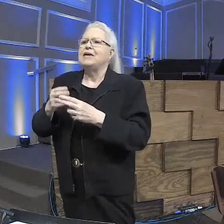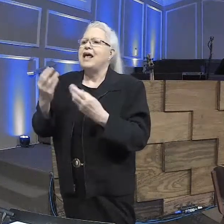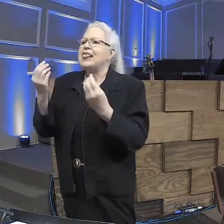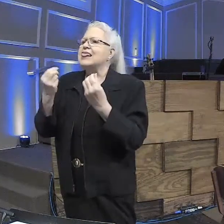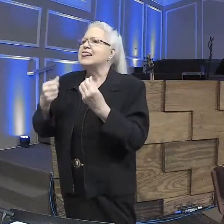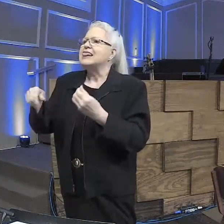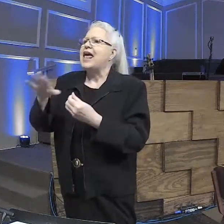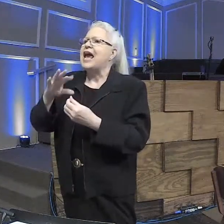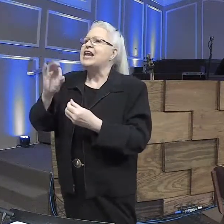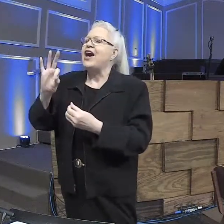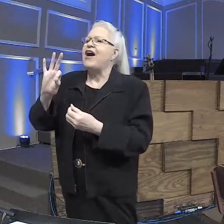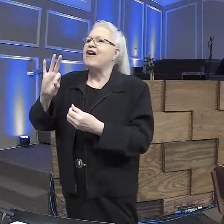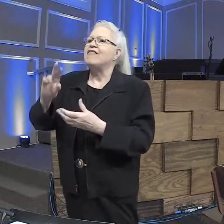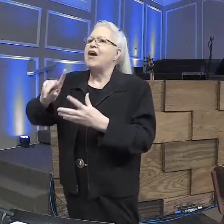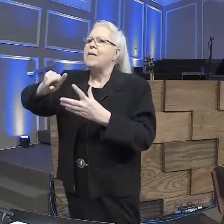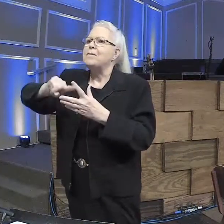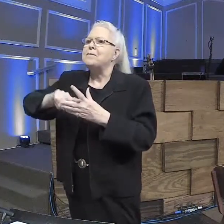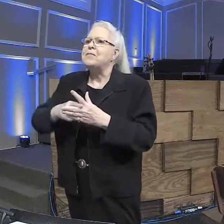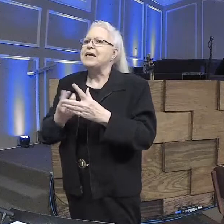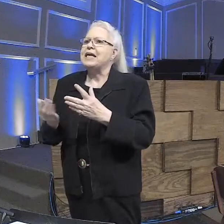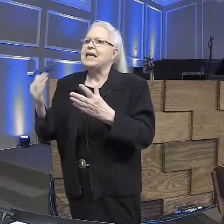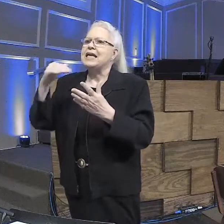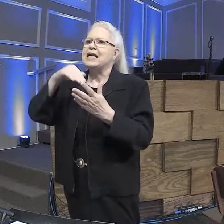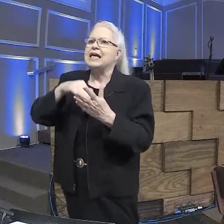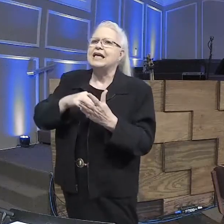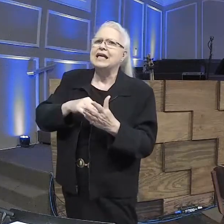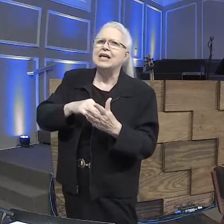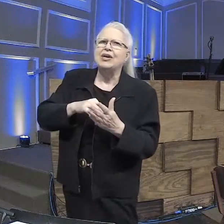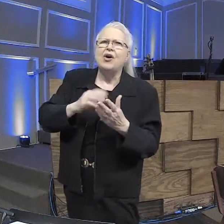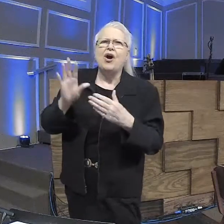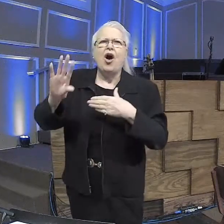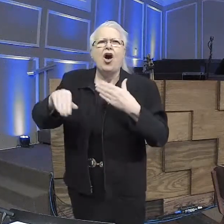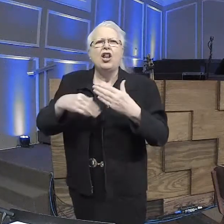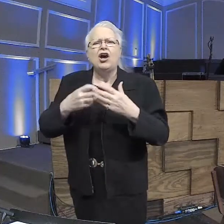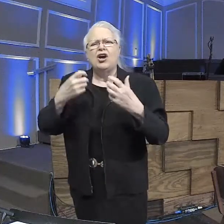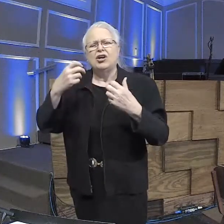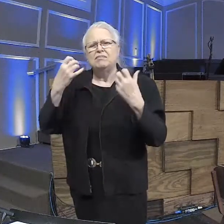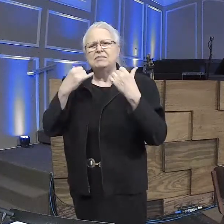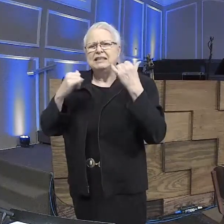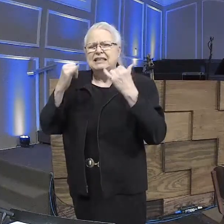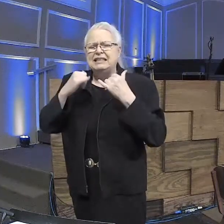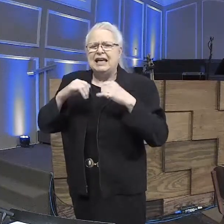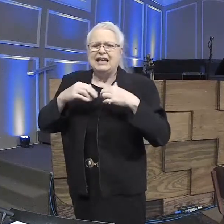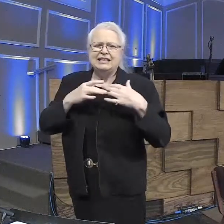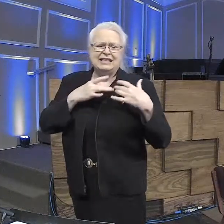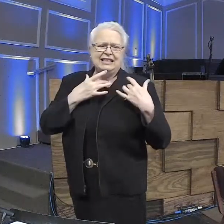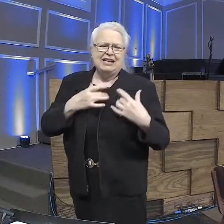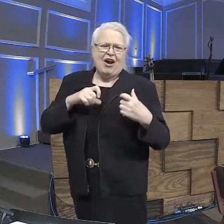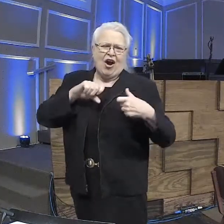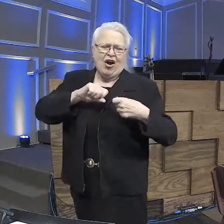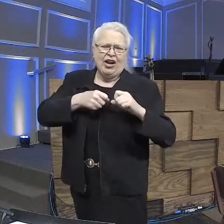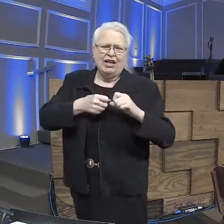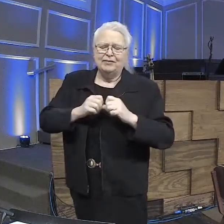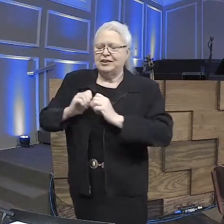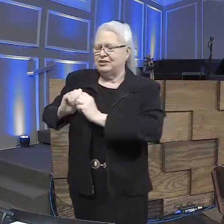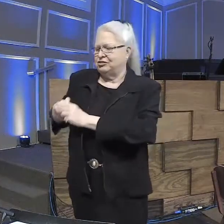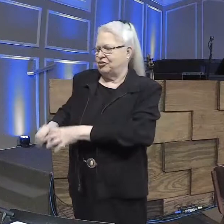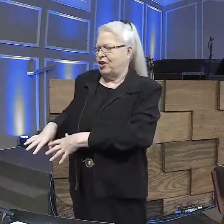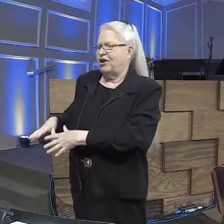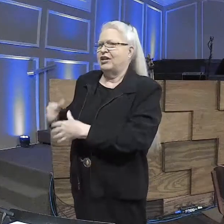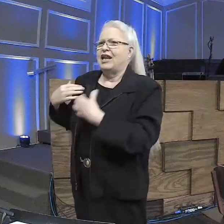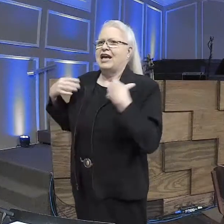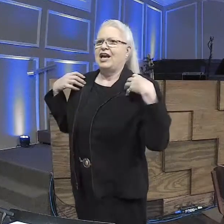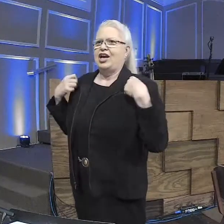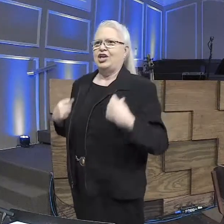where all our mistakes and heartaches and all of our selfish greed could be dropped like a shabby old coat at the door and never put